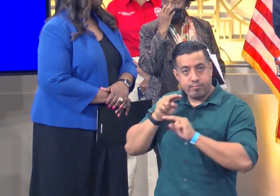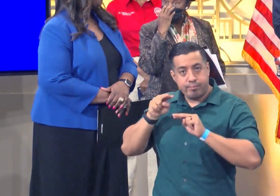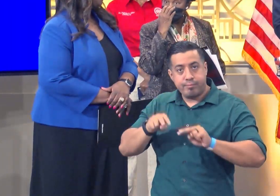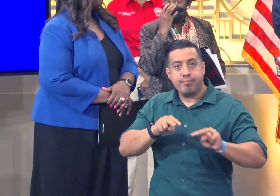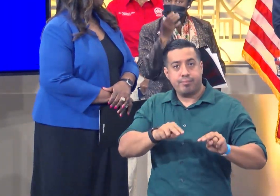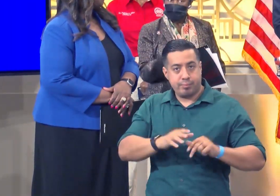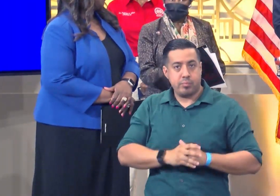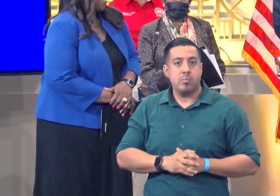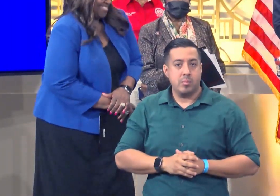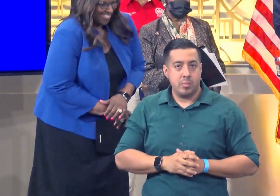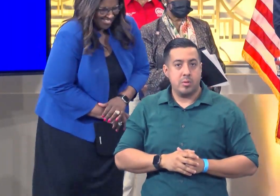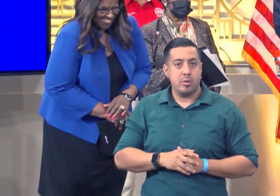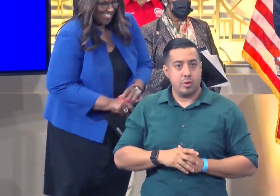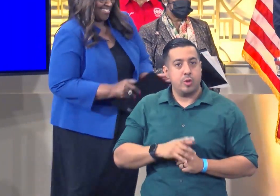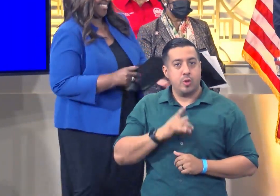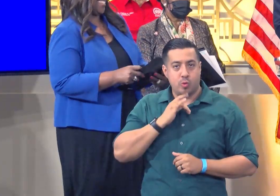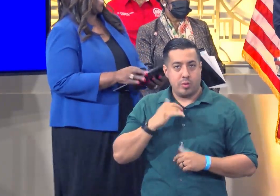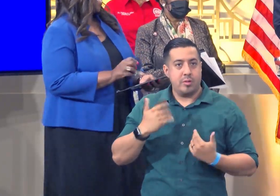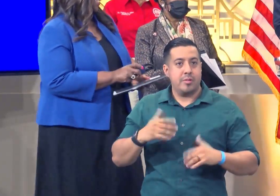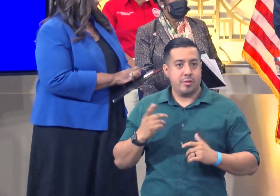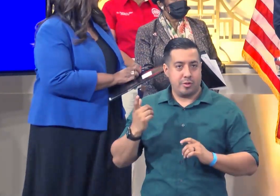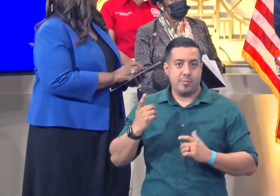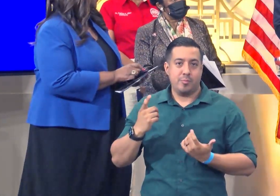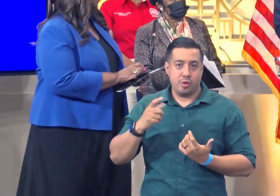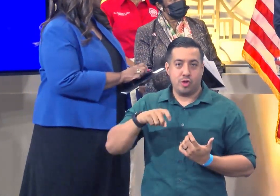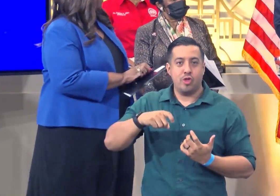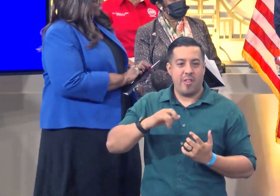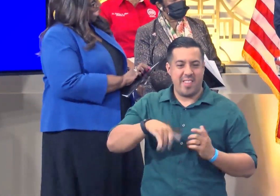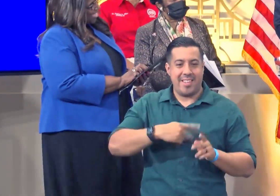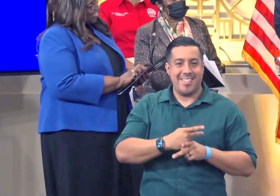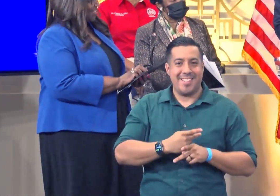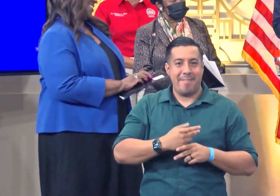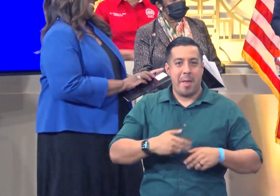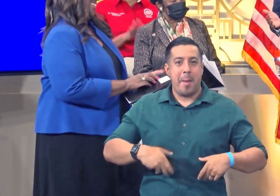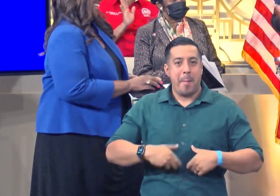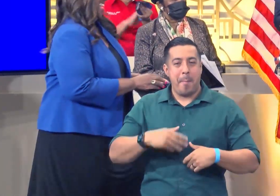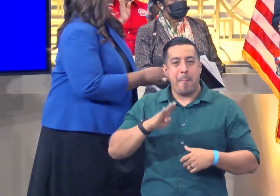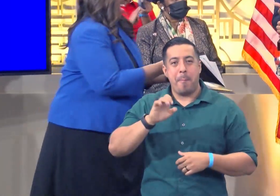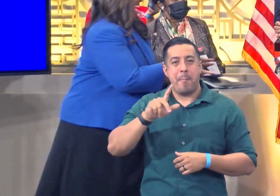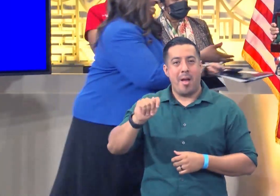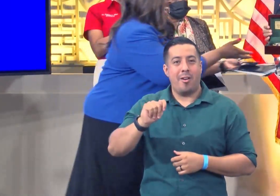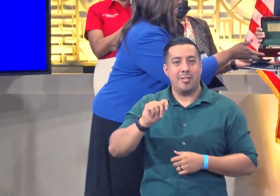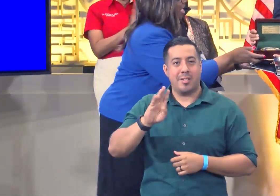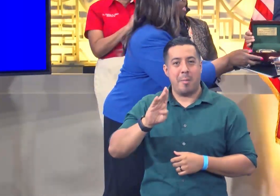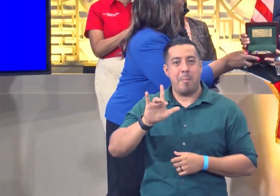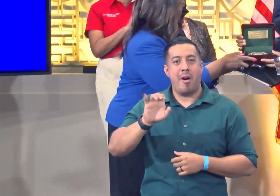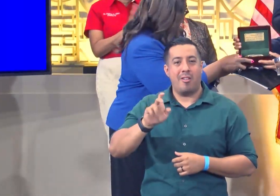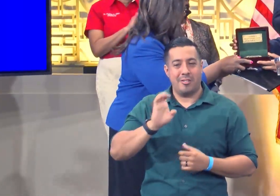you are deserving of this belt buckle.